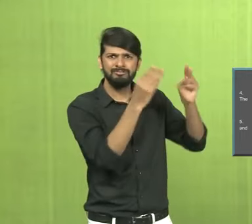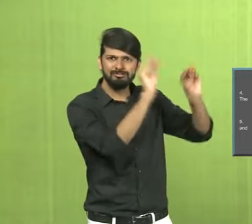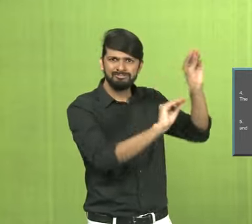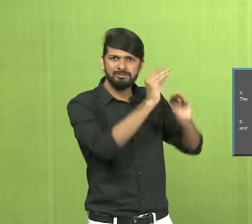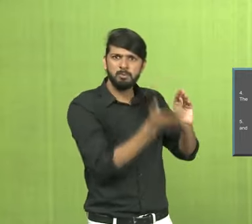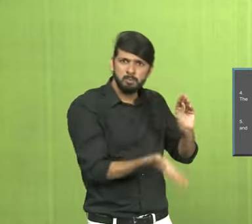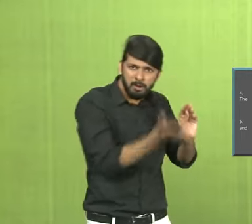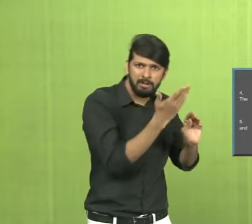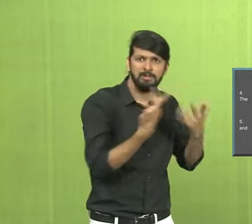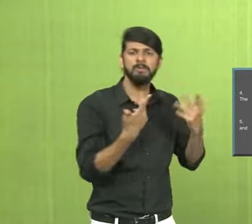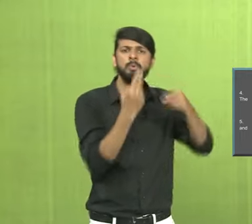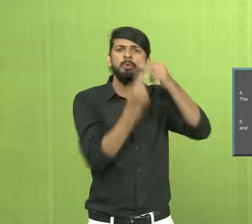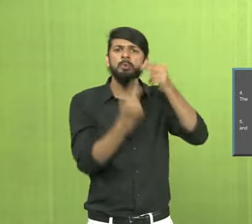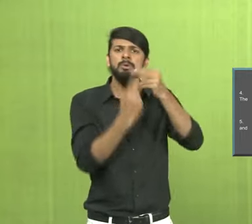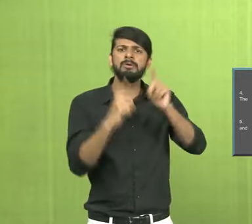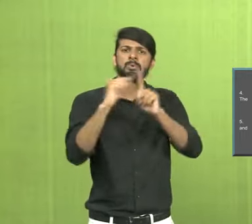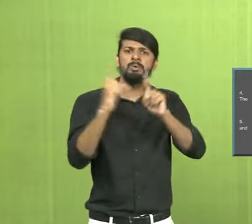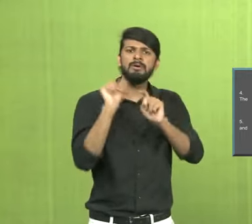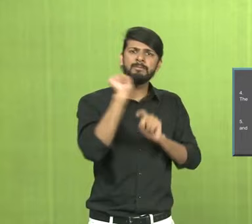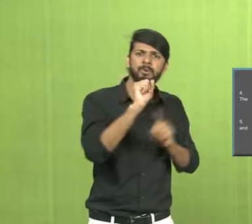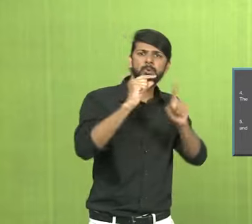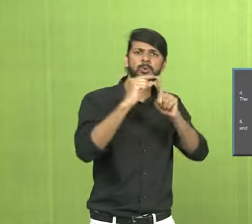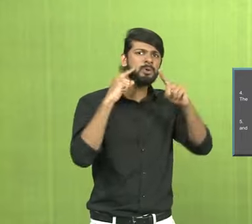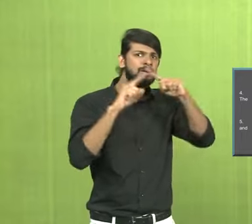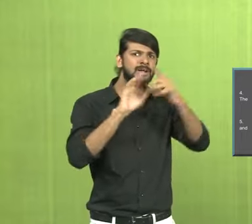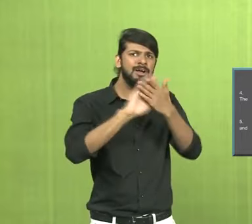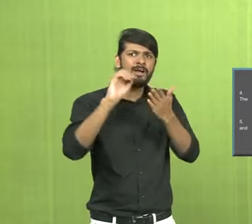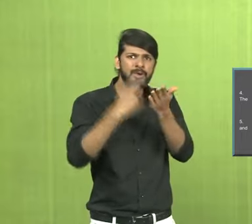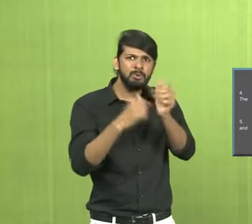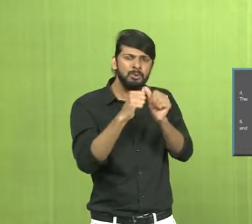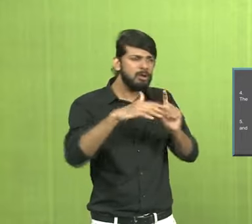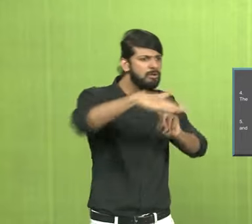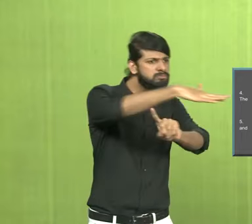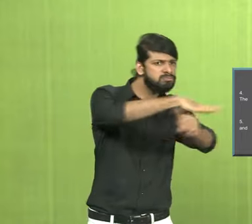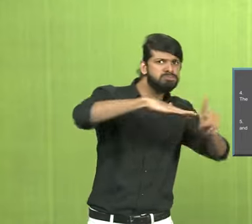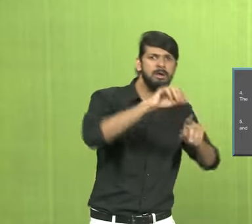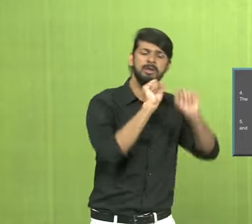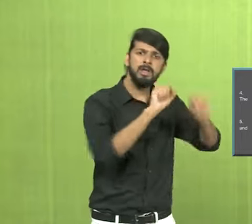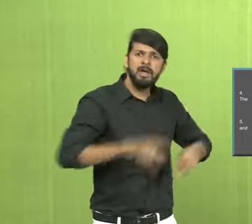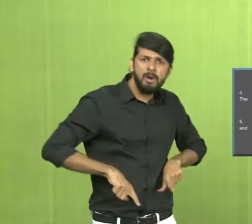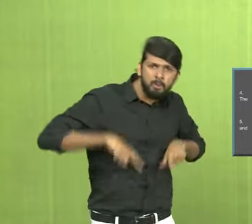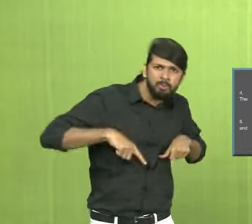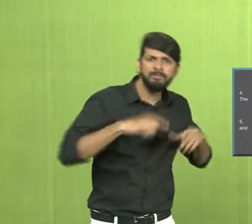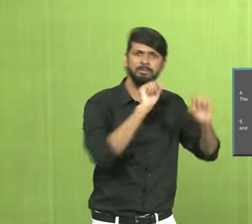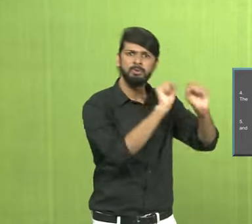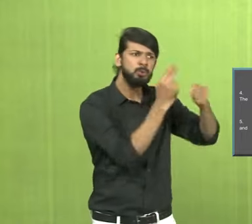They depict stories and characters related with Pithora.